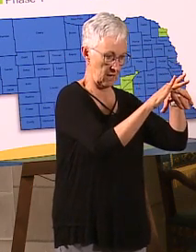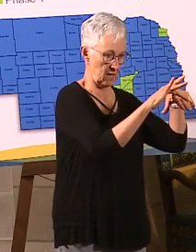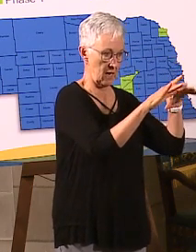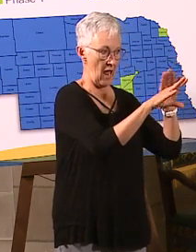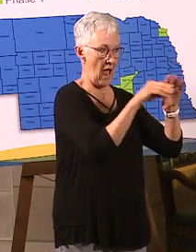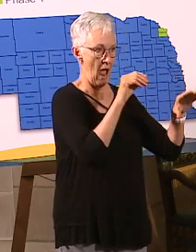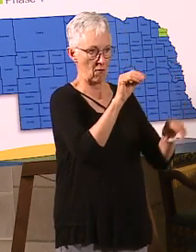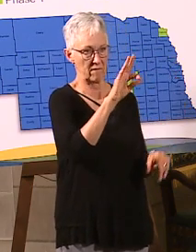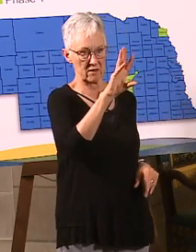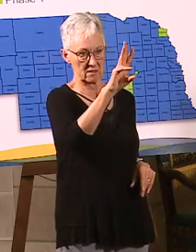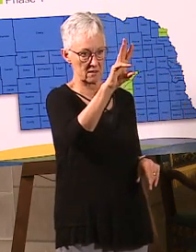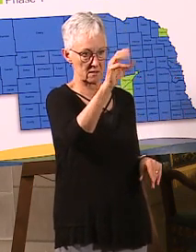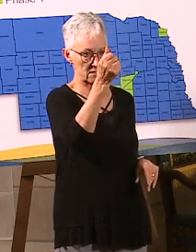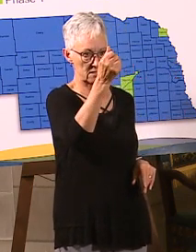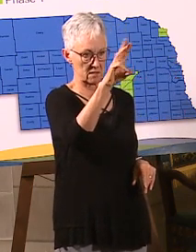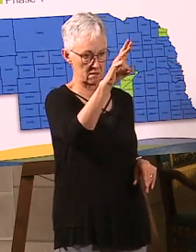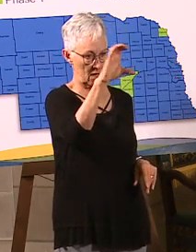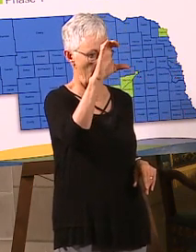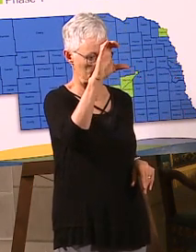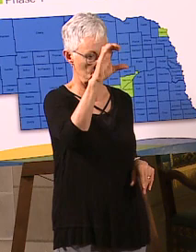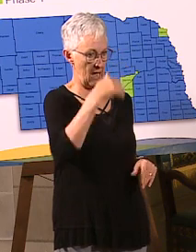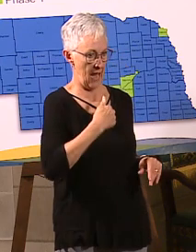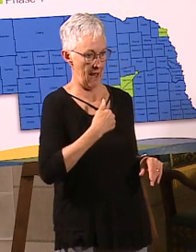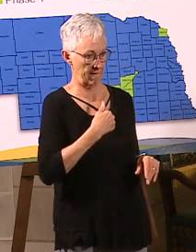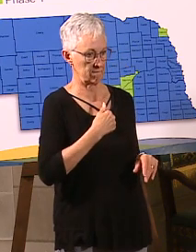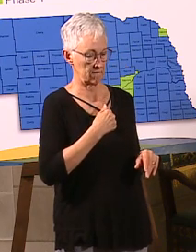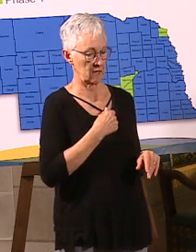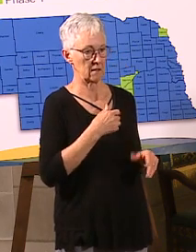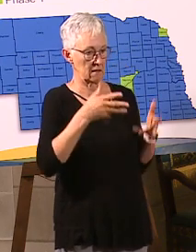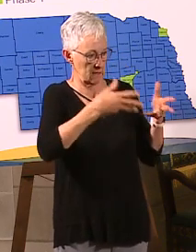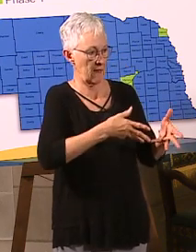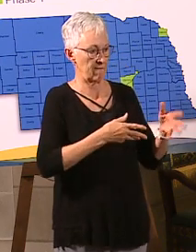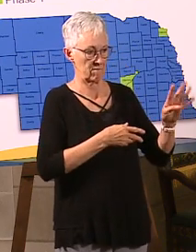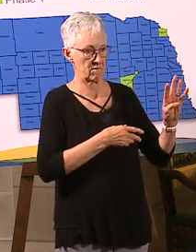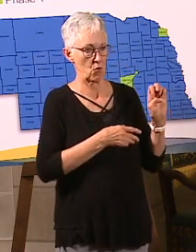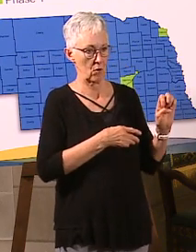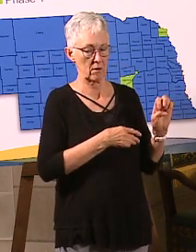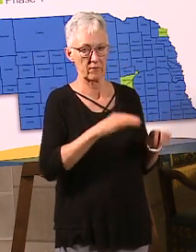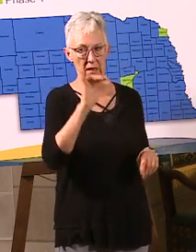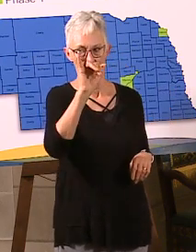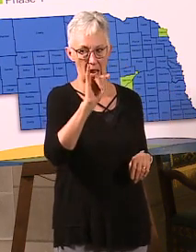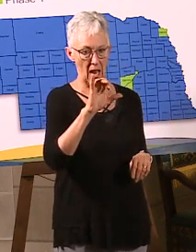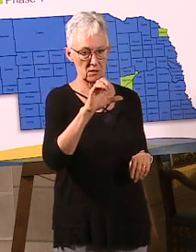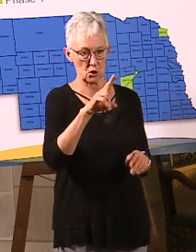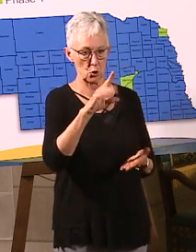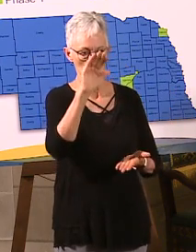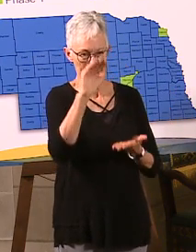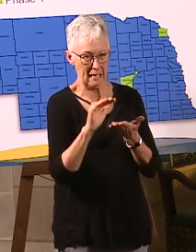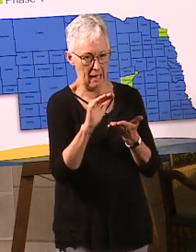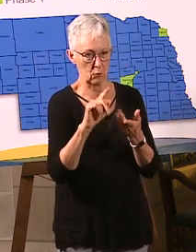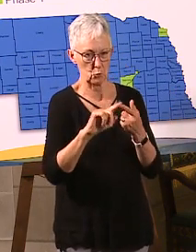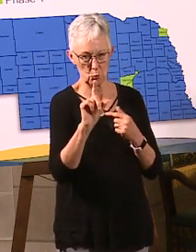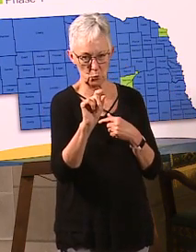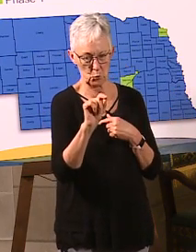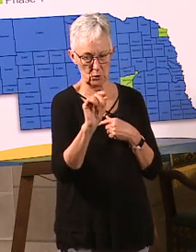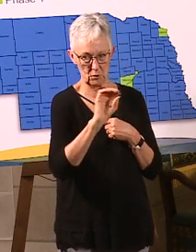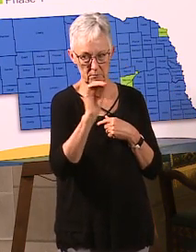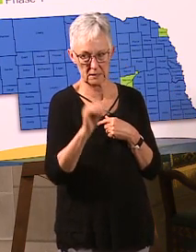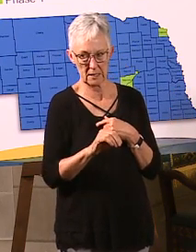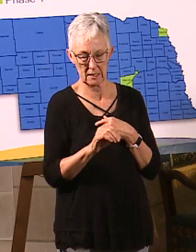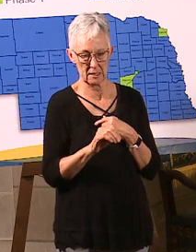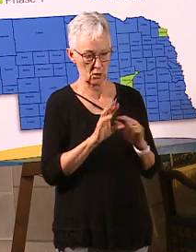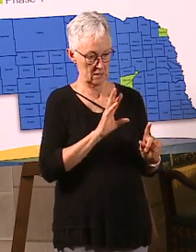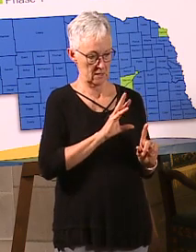about 1,600 beds total staffed. The ICU is down to around 20%, 61